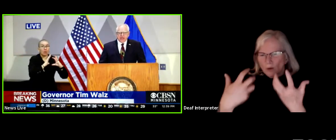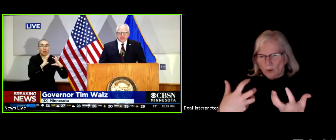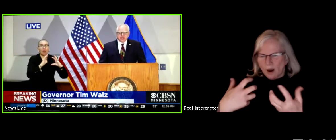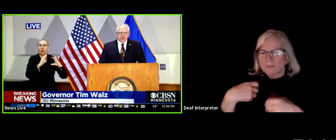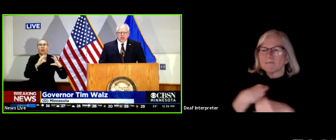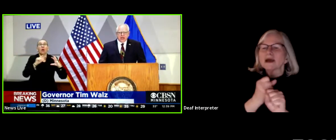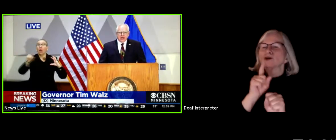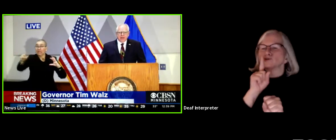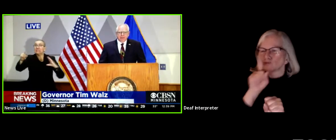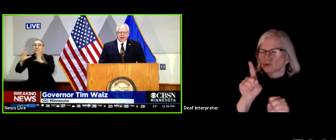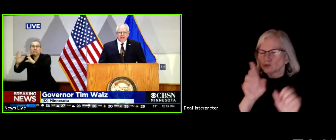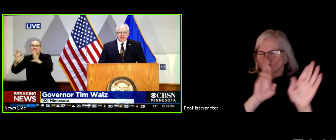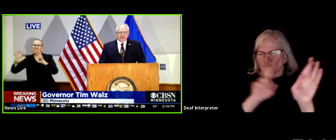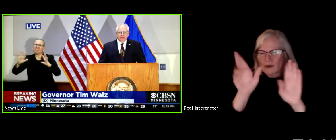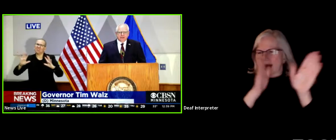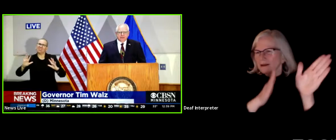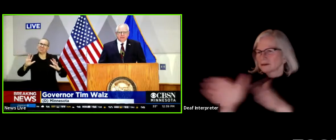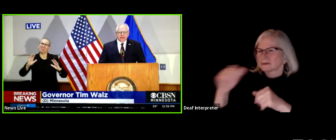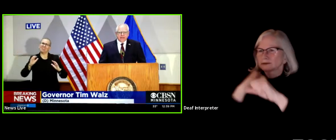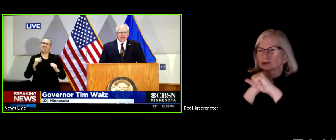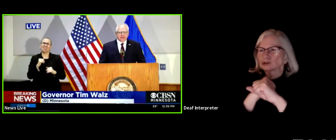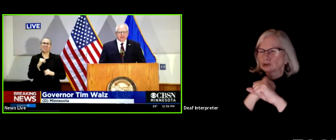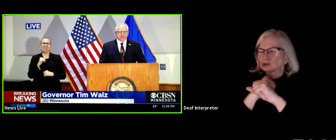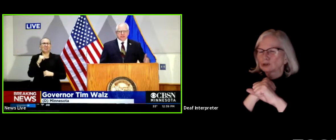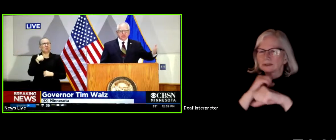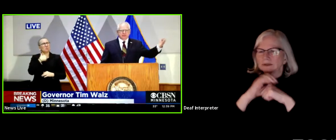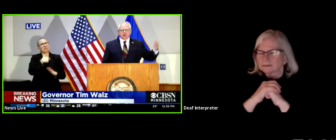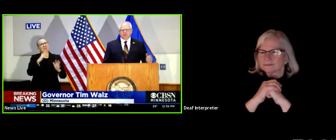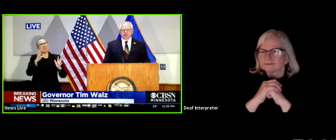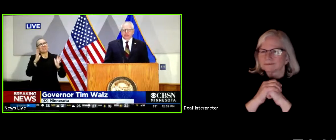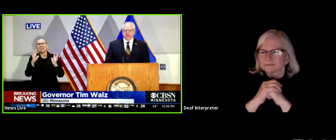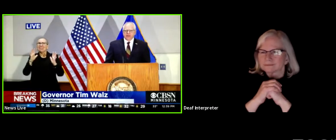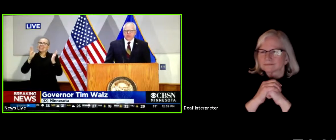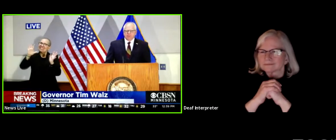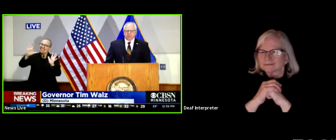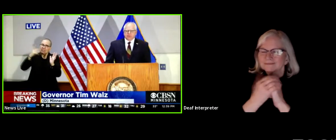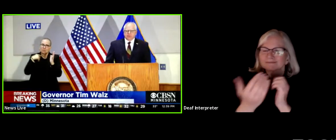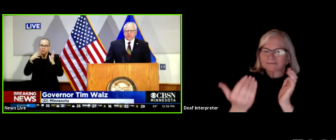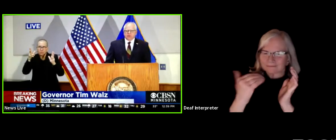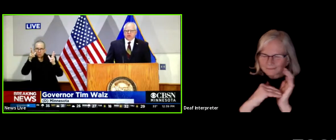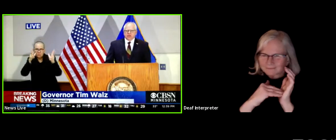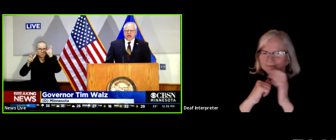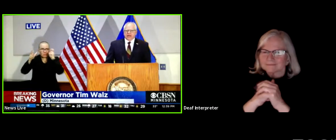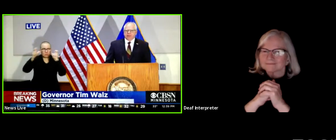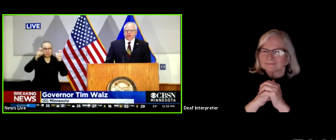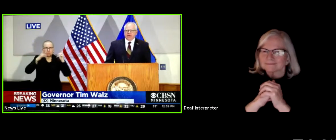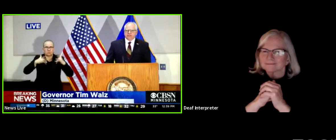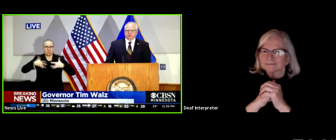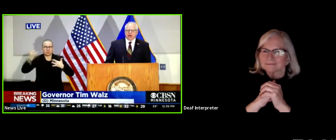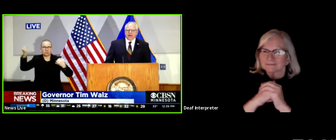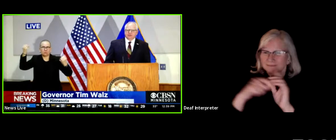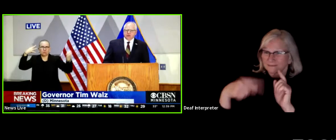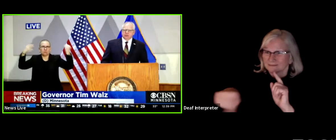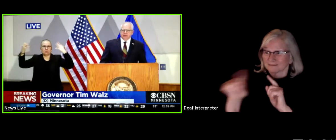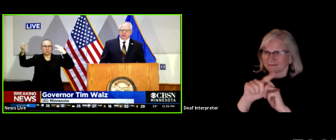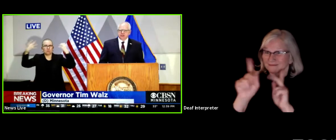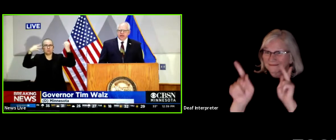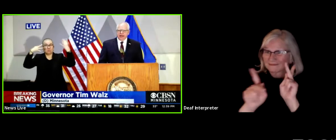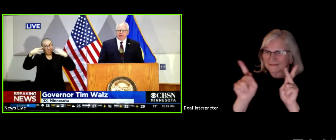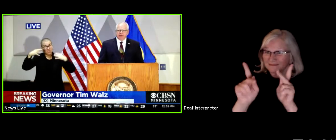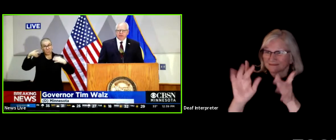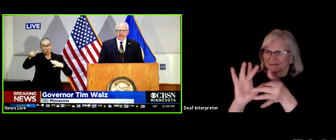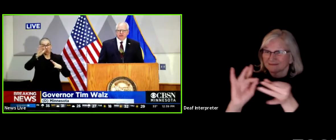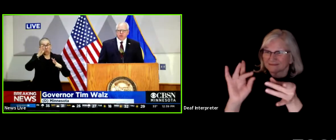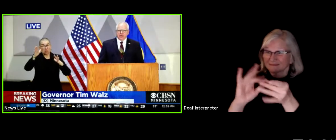has changed. I think, again, listening to the folks speak, shocked but not surprised, the accumulation